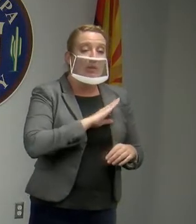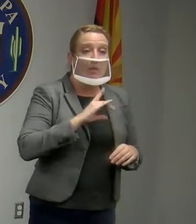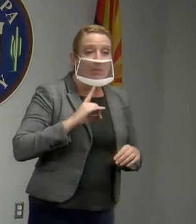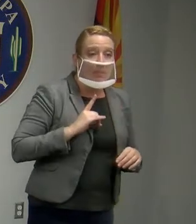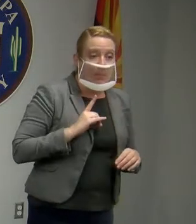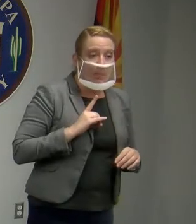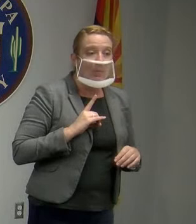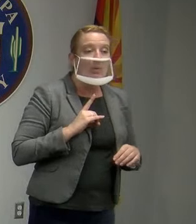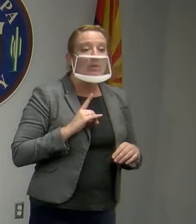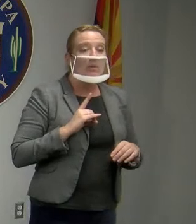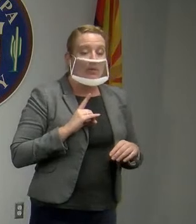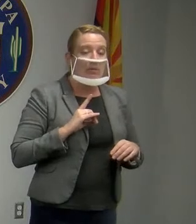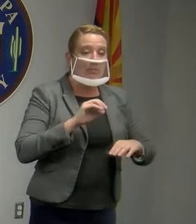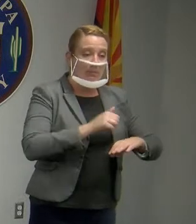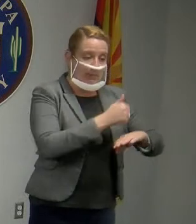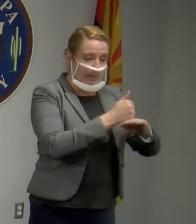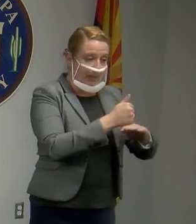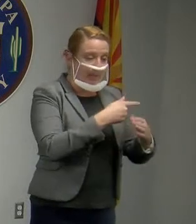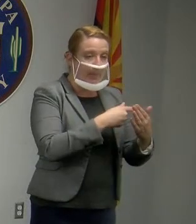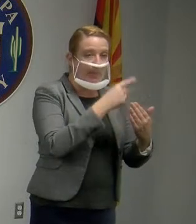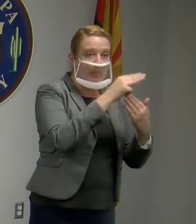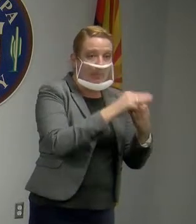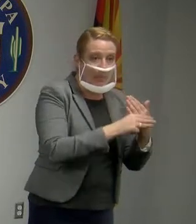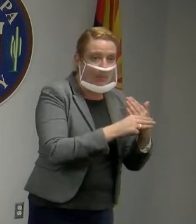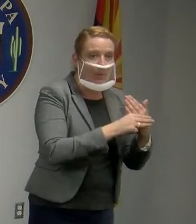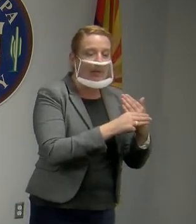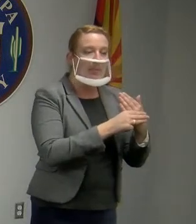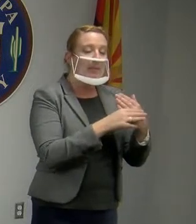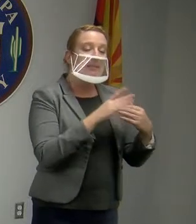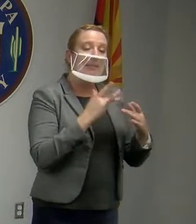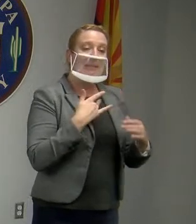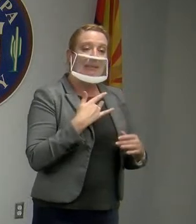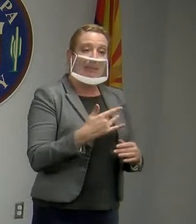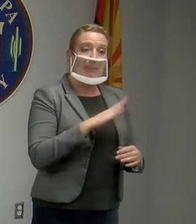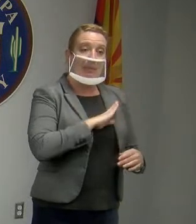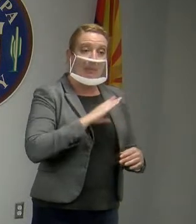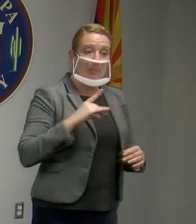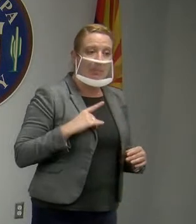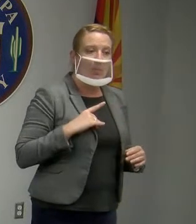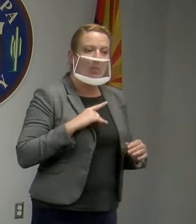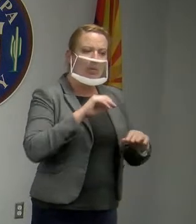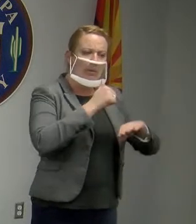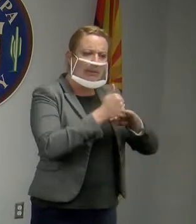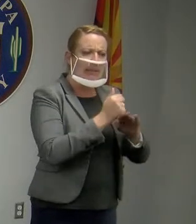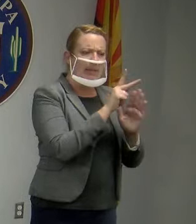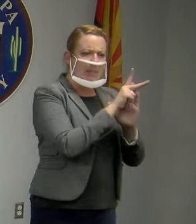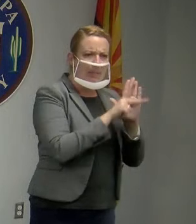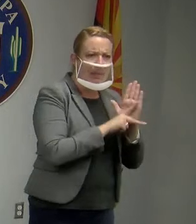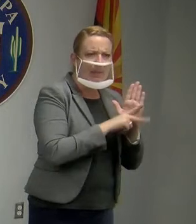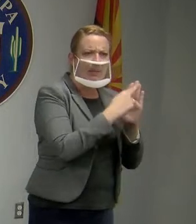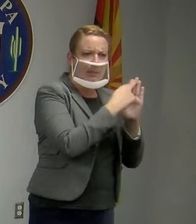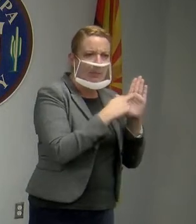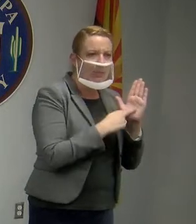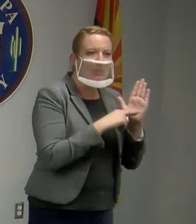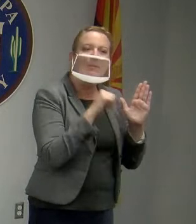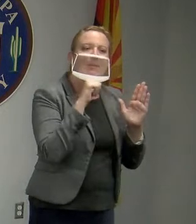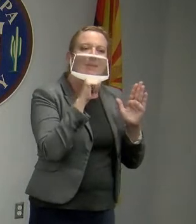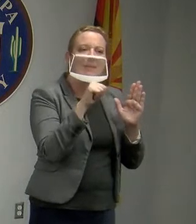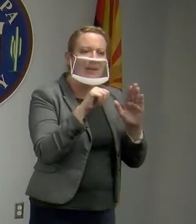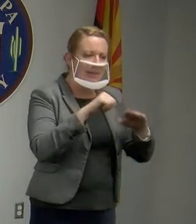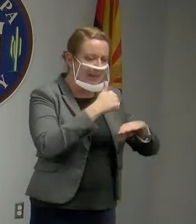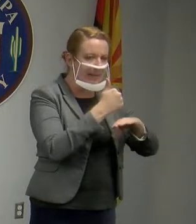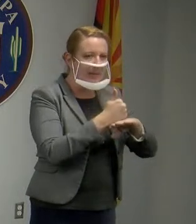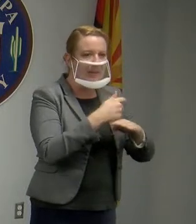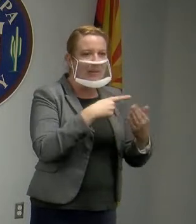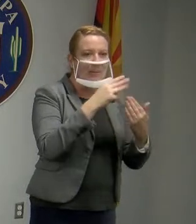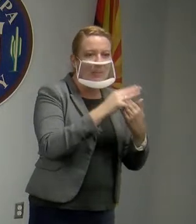direct support to business. So this was a new frontier for the Board of Supervisors and for county staff as well. So we have a